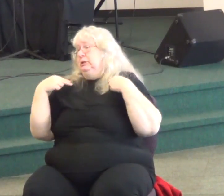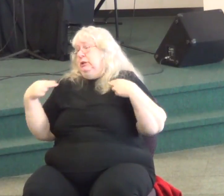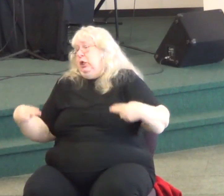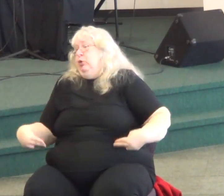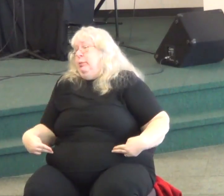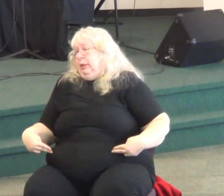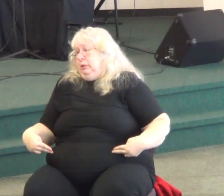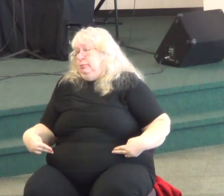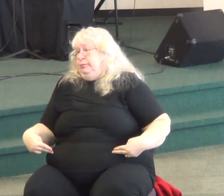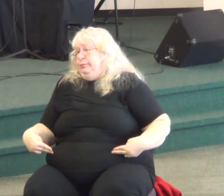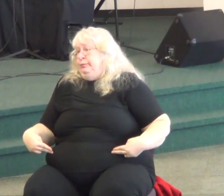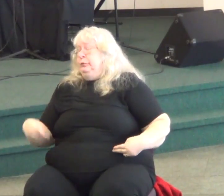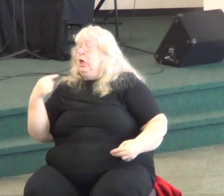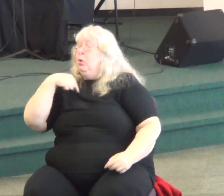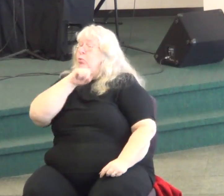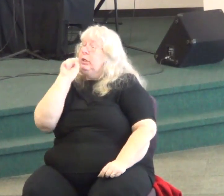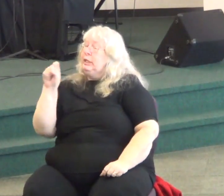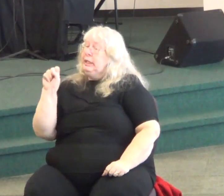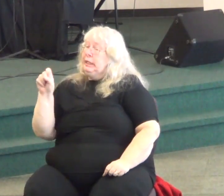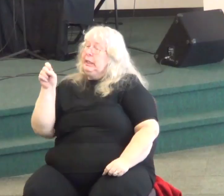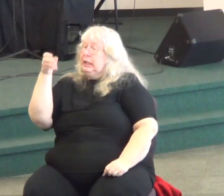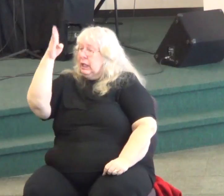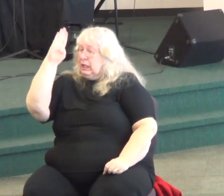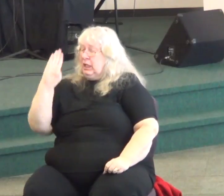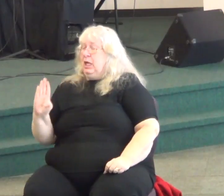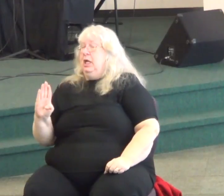And we needed a God to step up and save us.